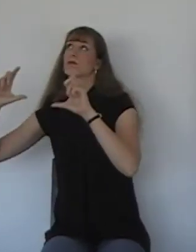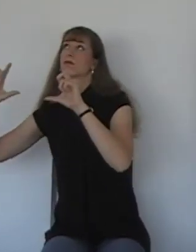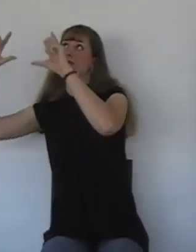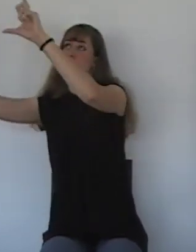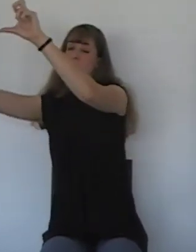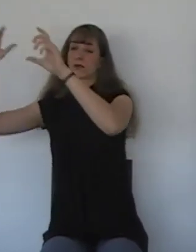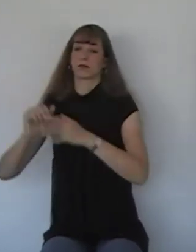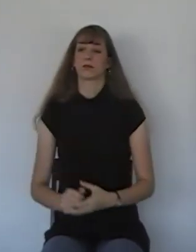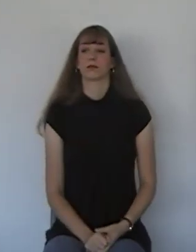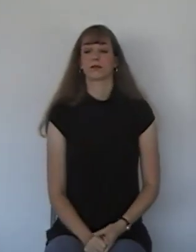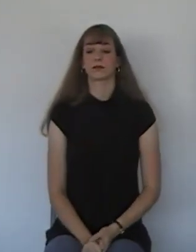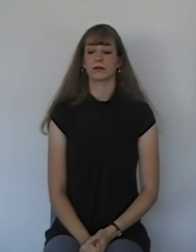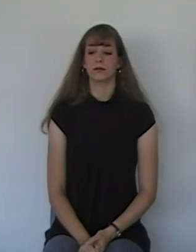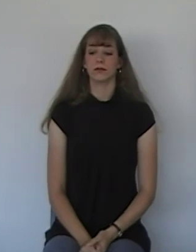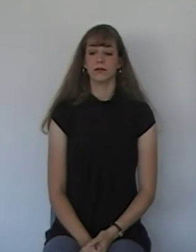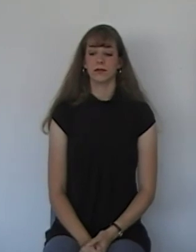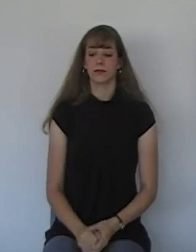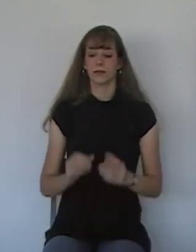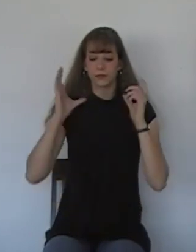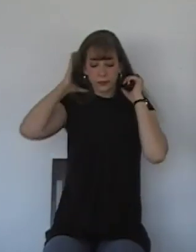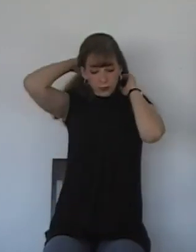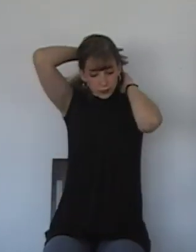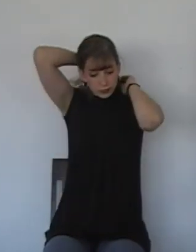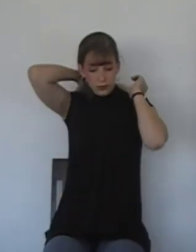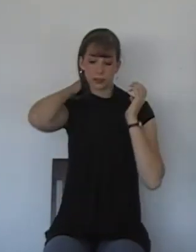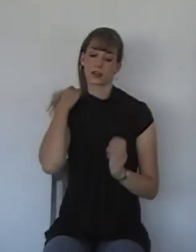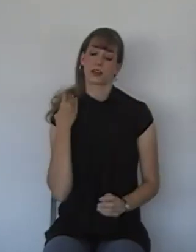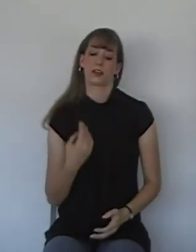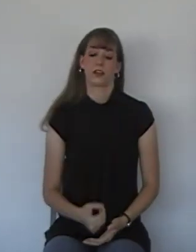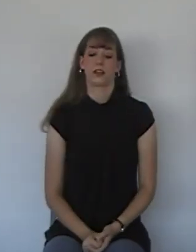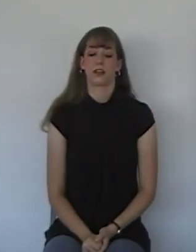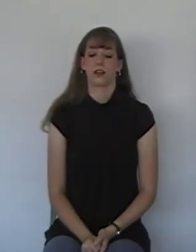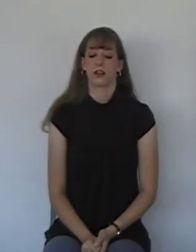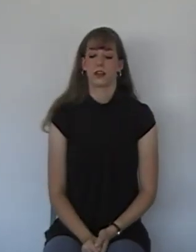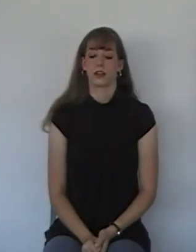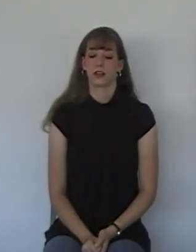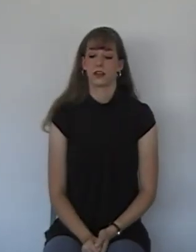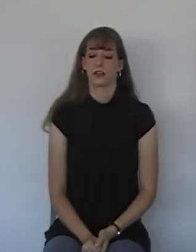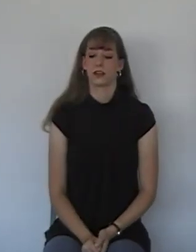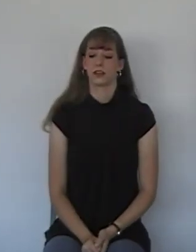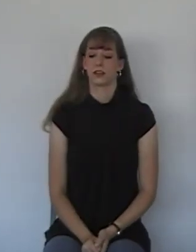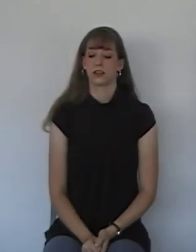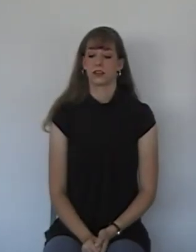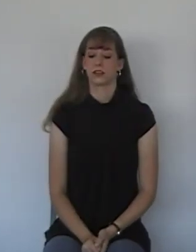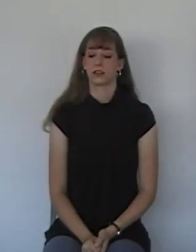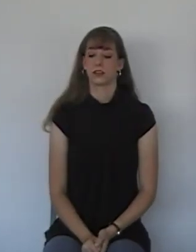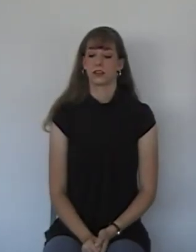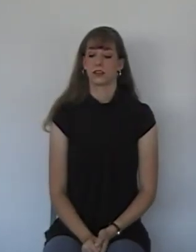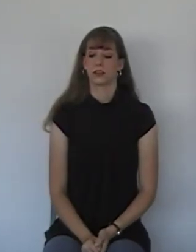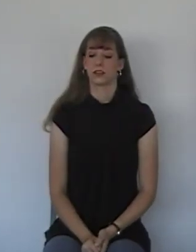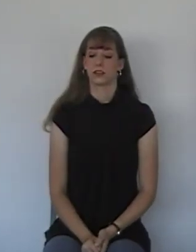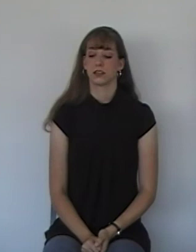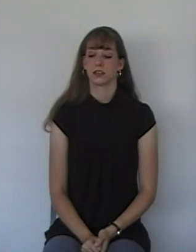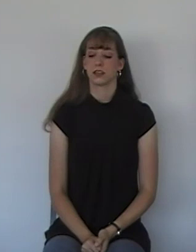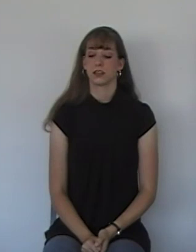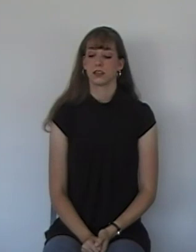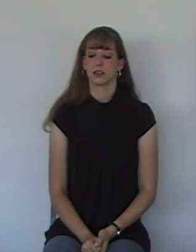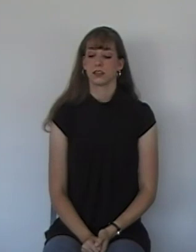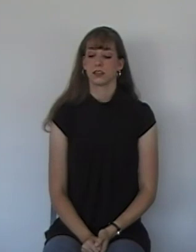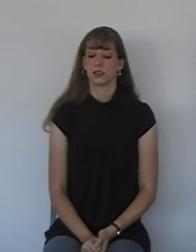After that is done, these rough pages are sent to the printer to be printed in mass publication to be